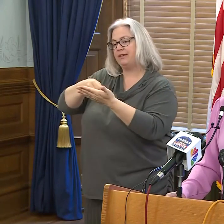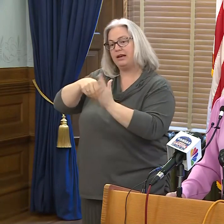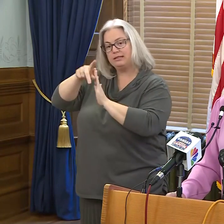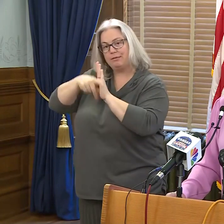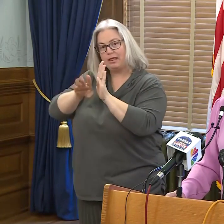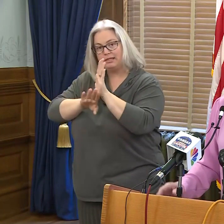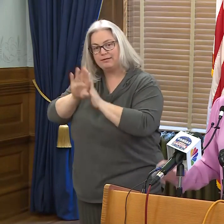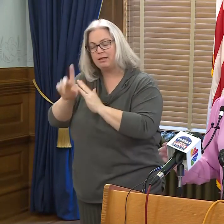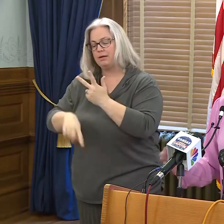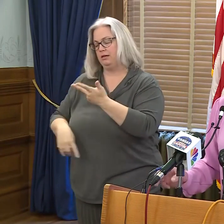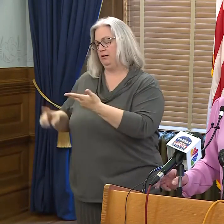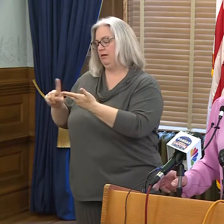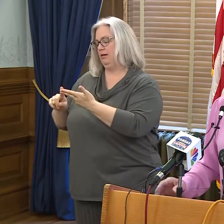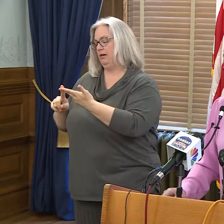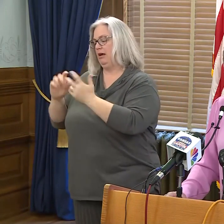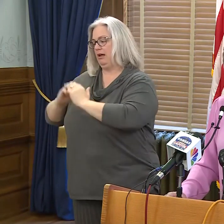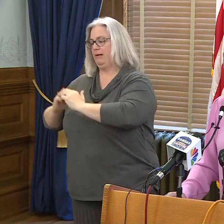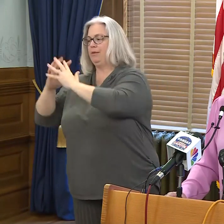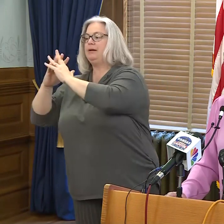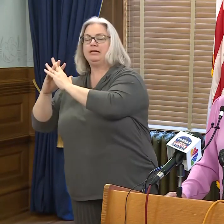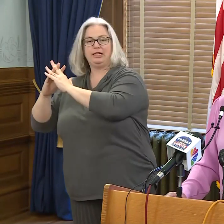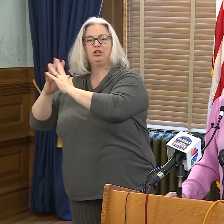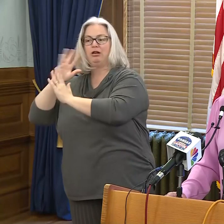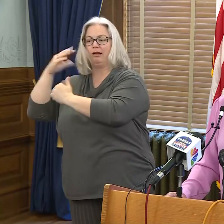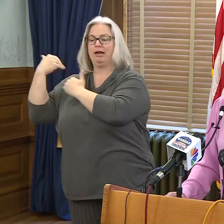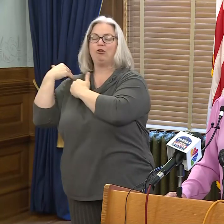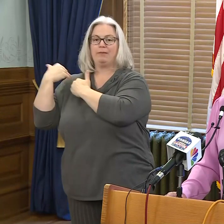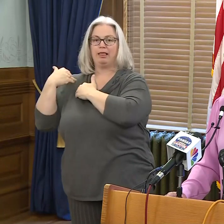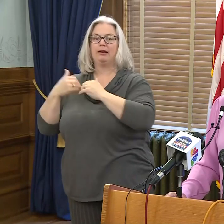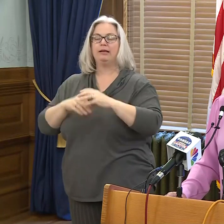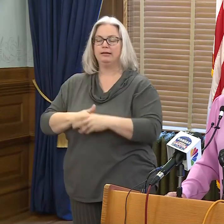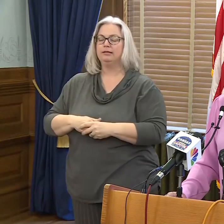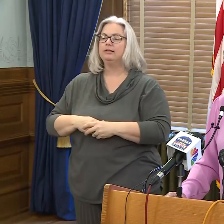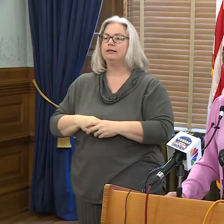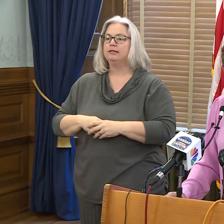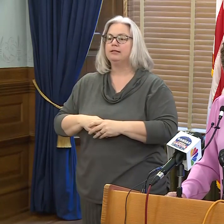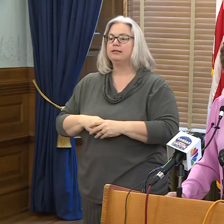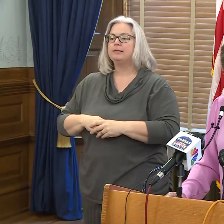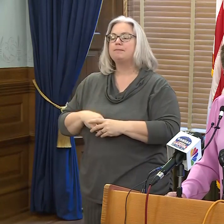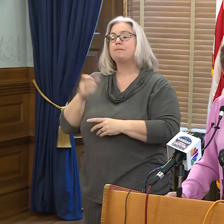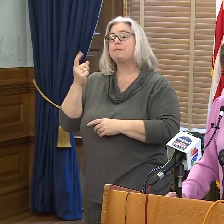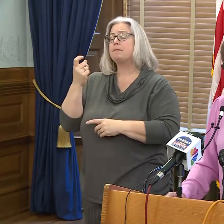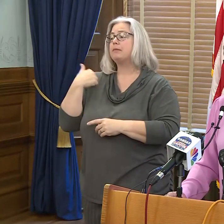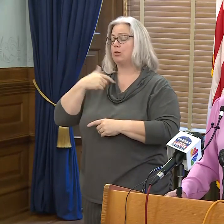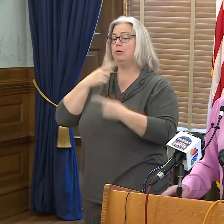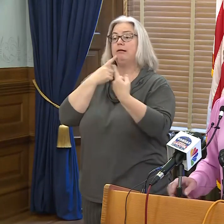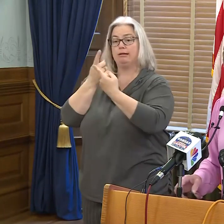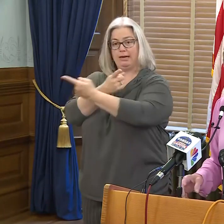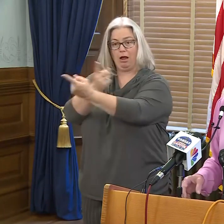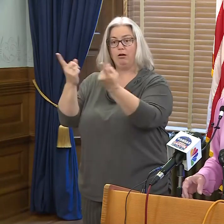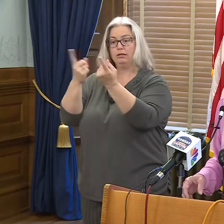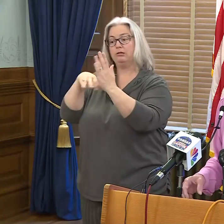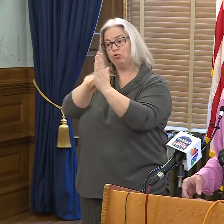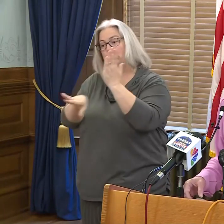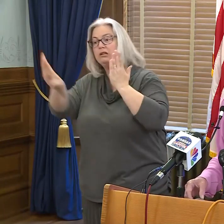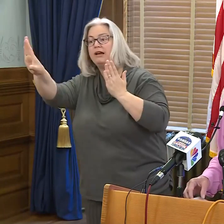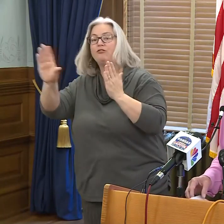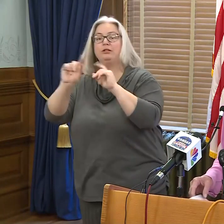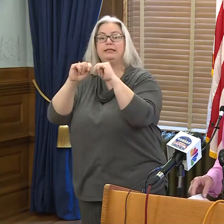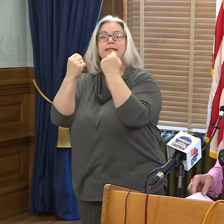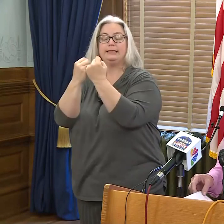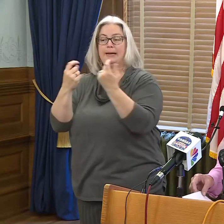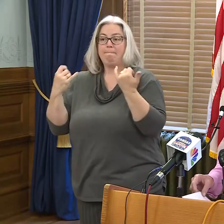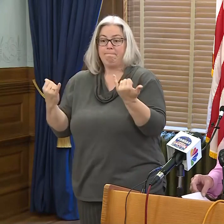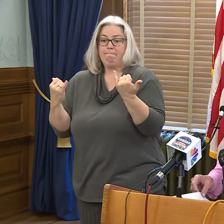policy development, and implementation and accountability. While we are announcing the recovery team today,